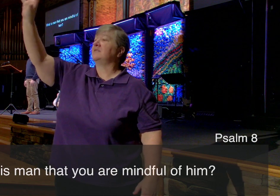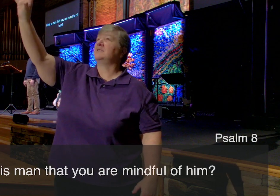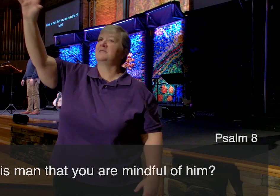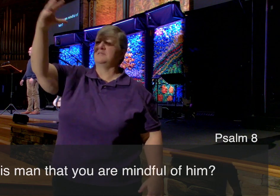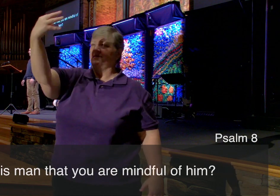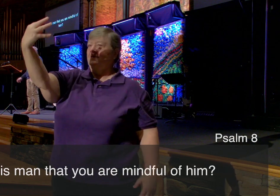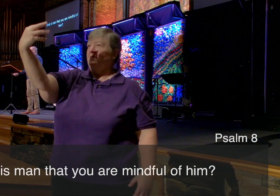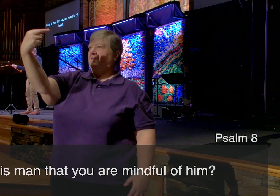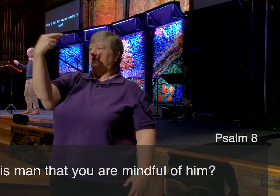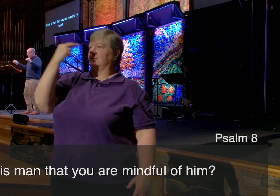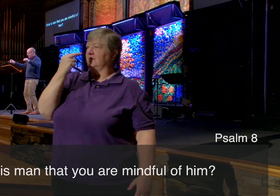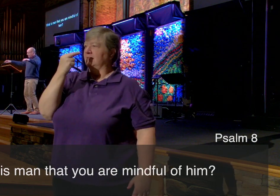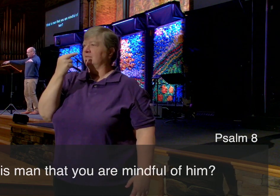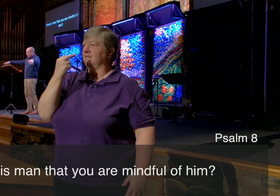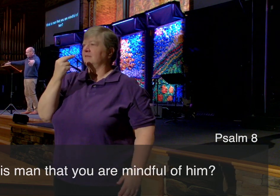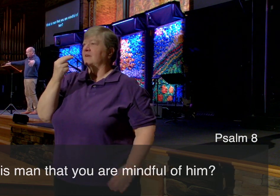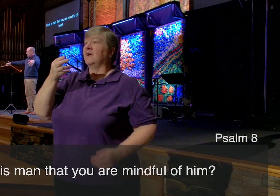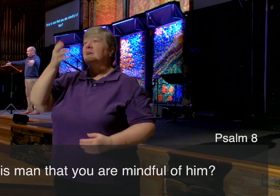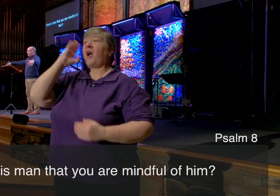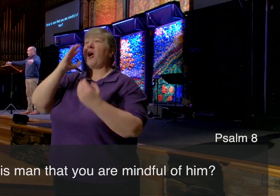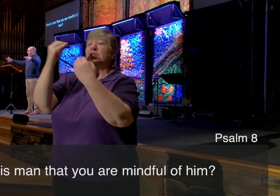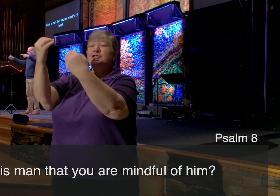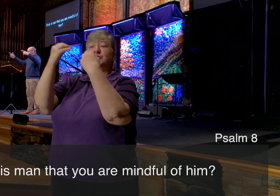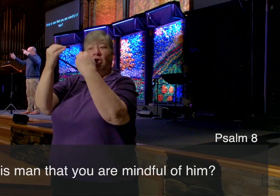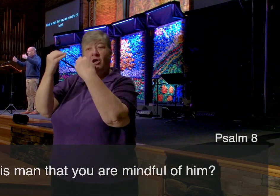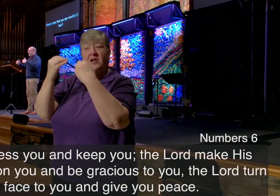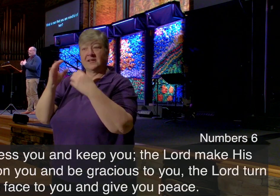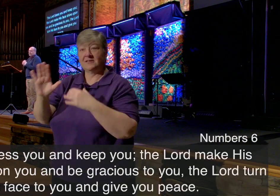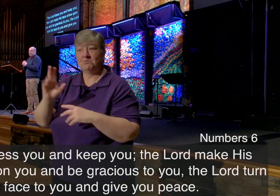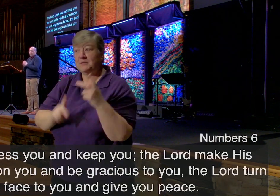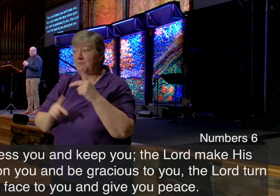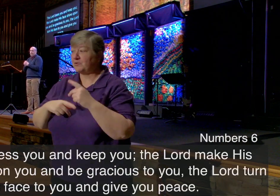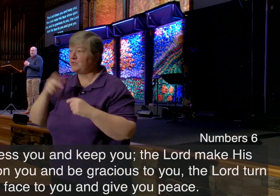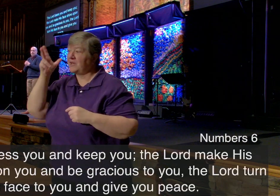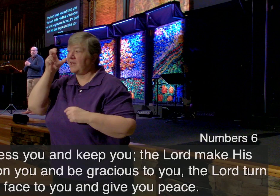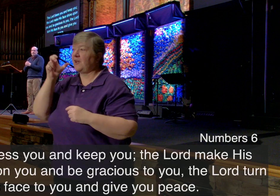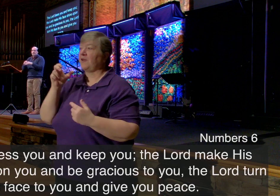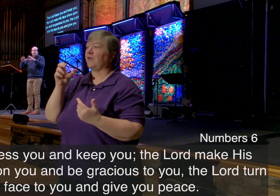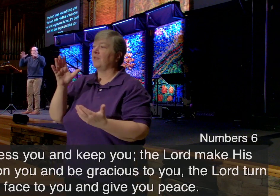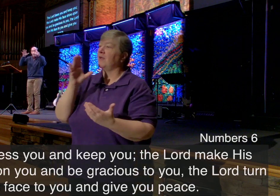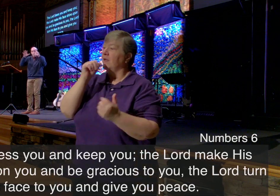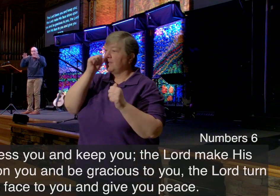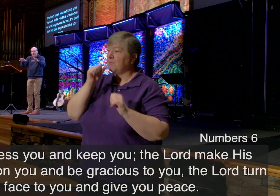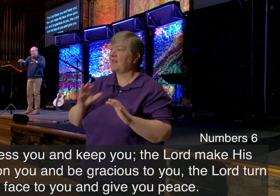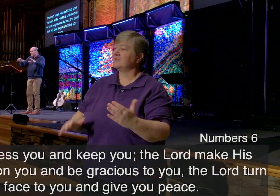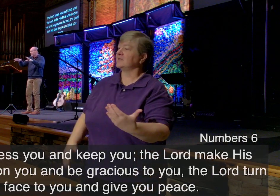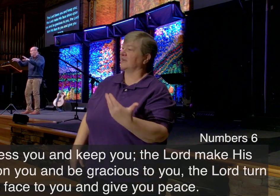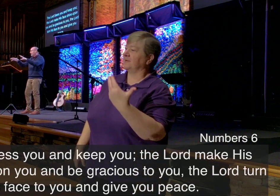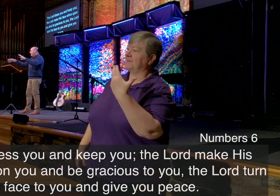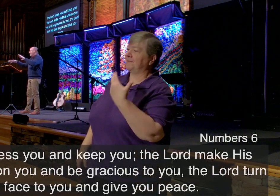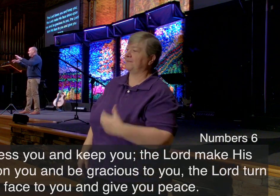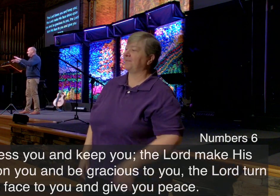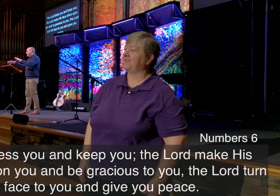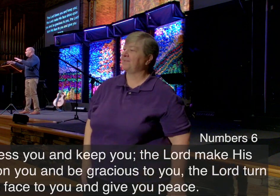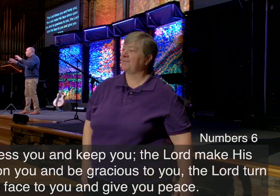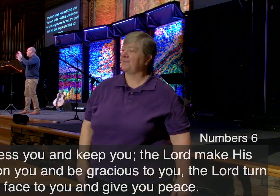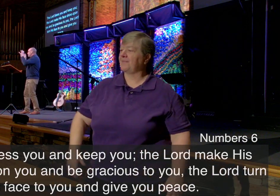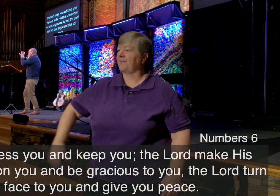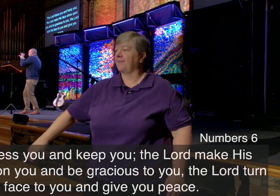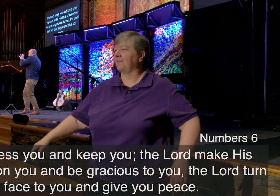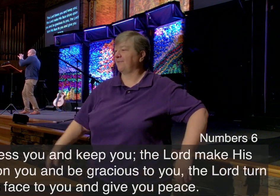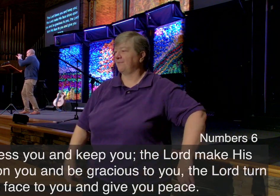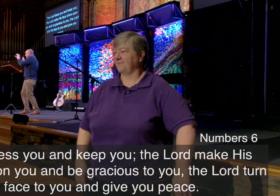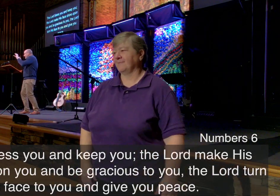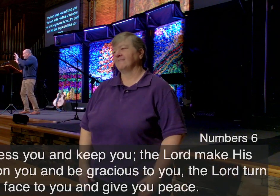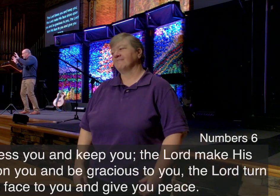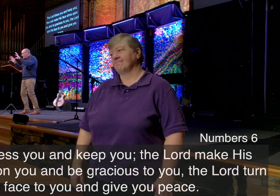God taught his people to hear this blessing when they would gather. It's called the Aaronic blessing. The Lord bless you